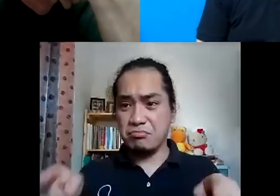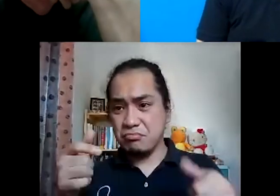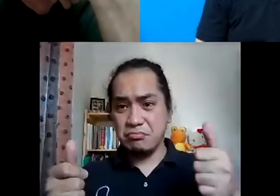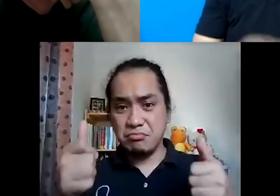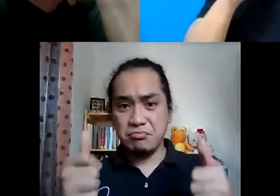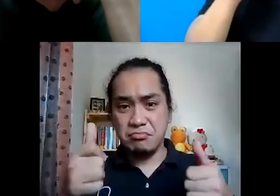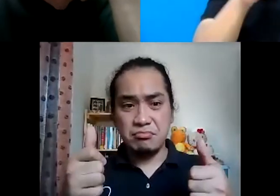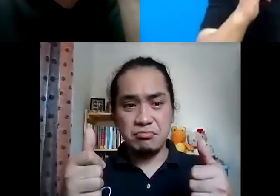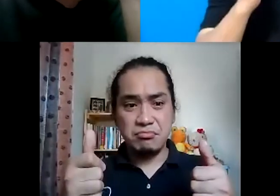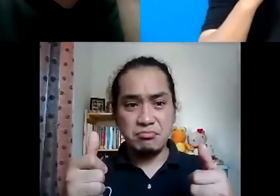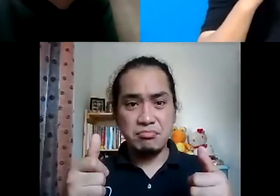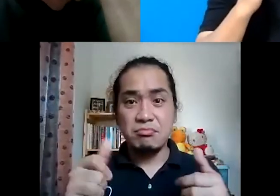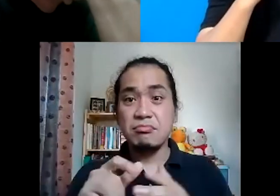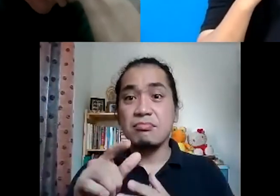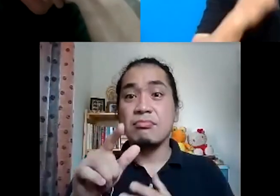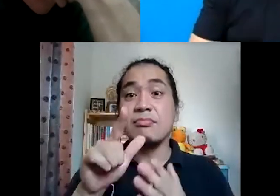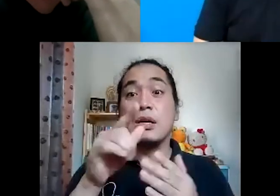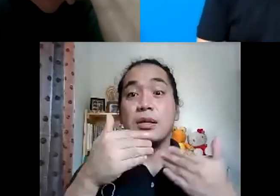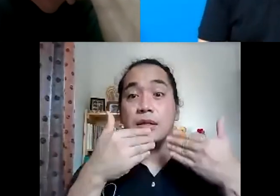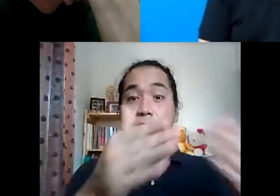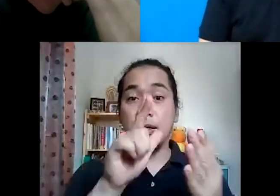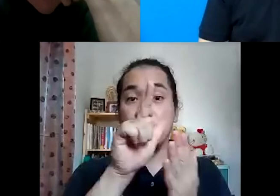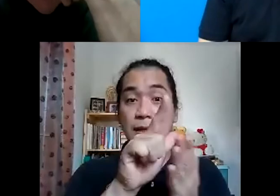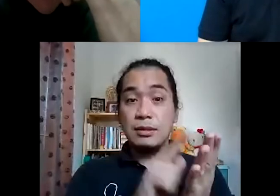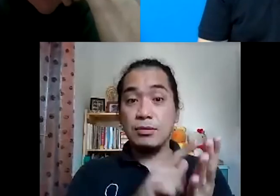a review? What do you guys think?